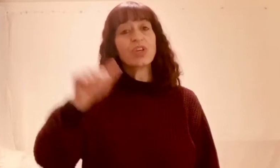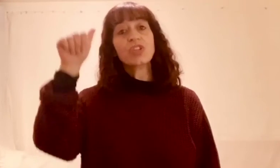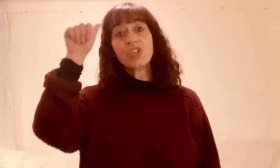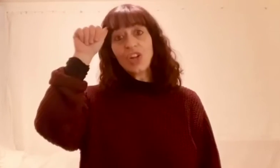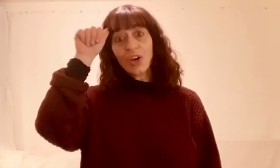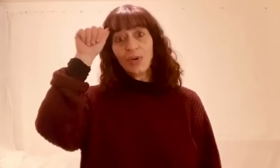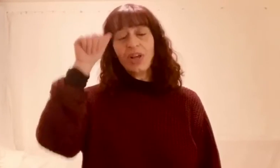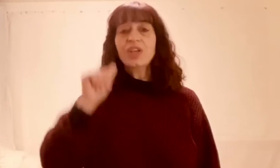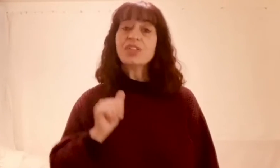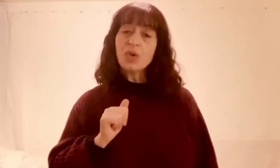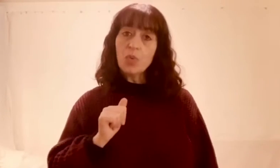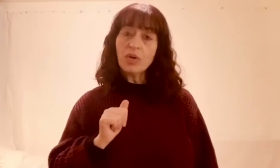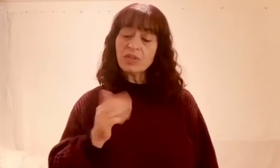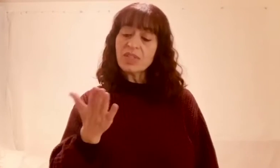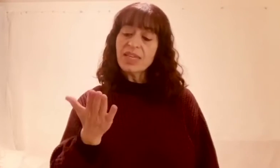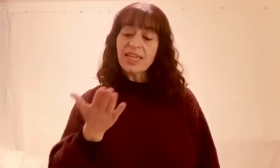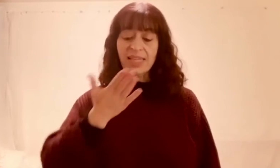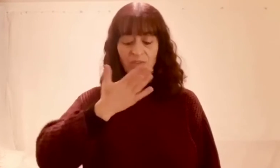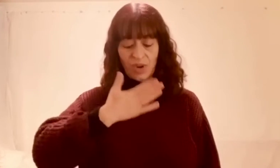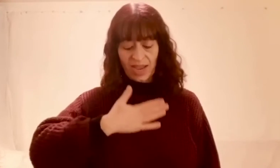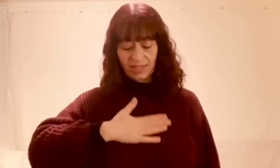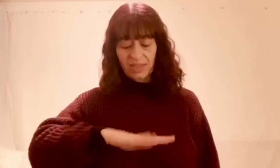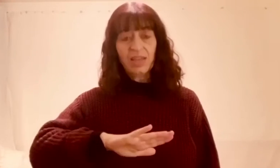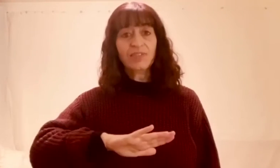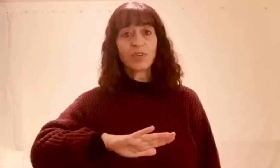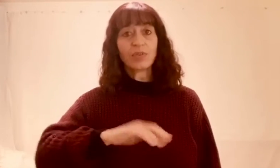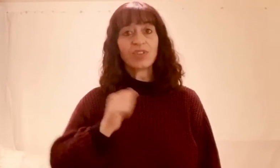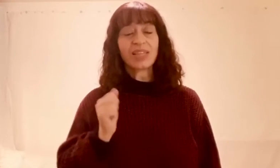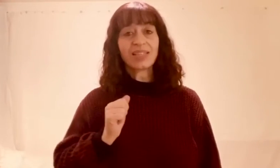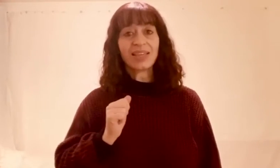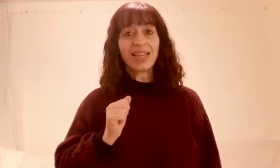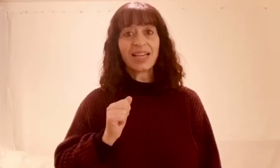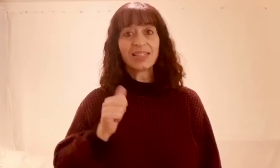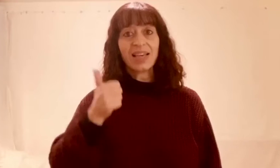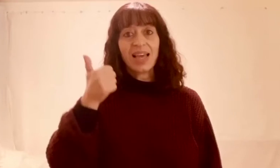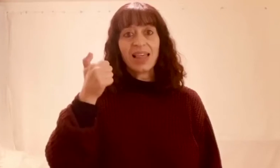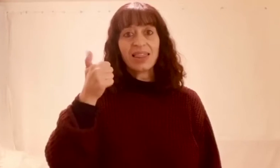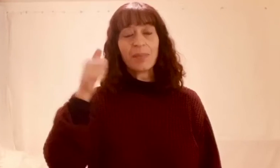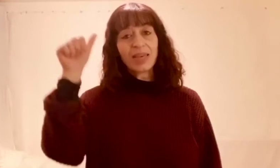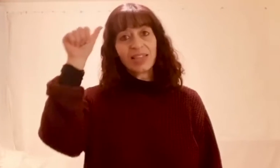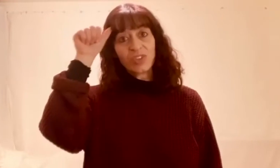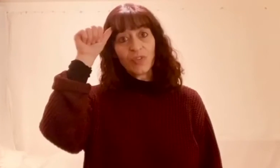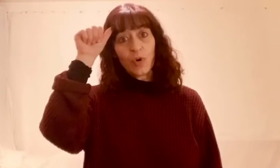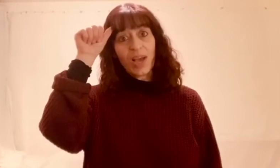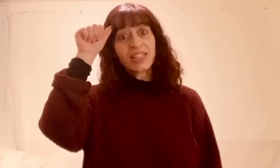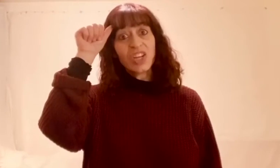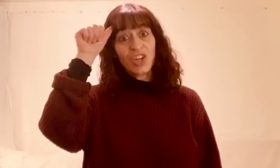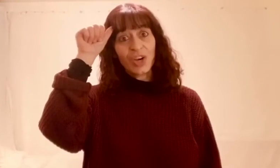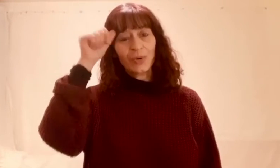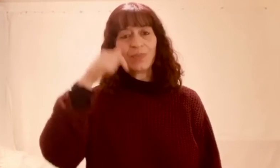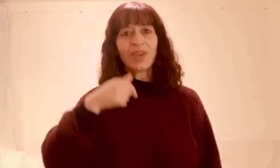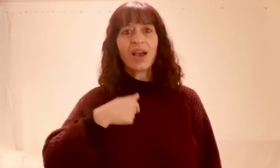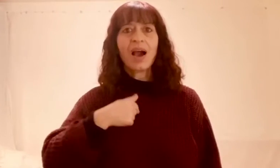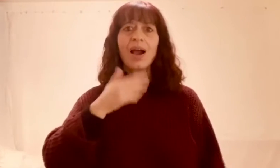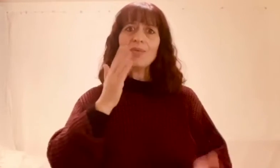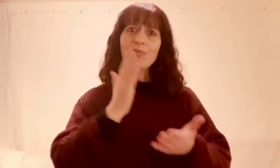to know. So want is your hand curved off your chest like that, thumb against your forehead, no. I